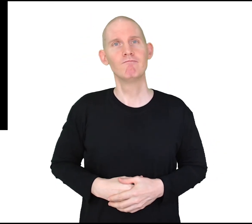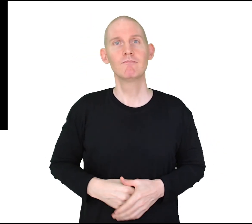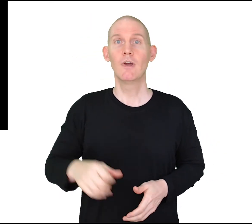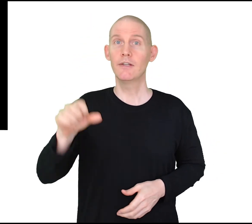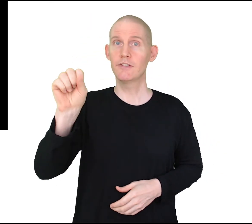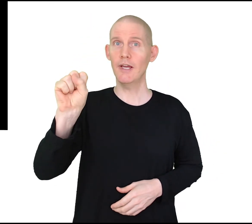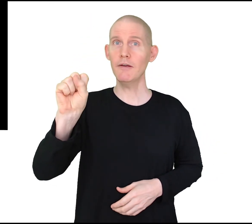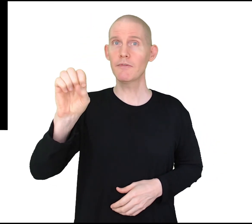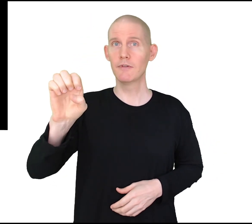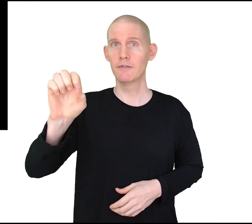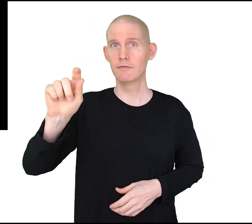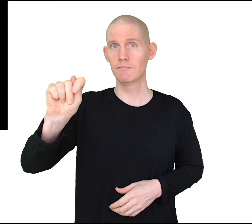Seth